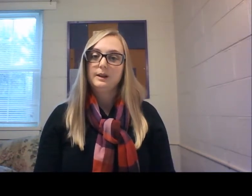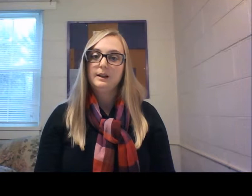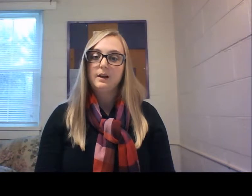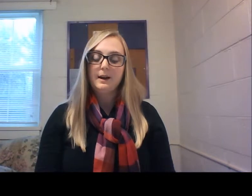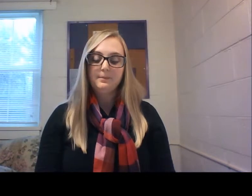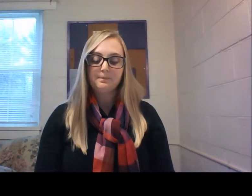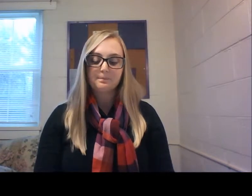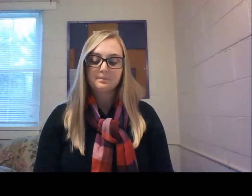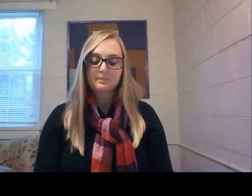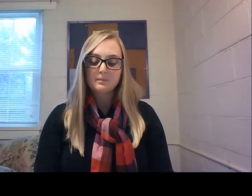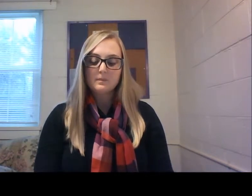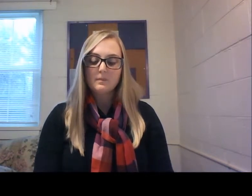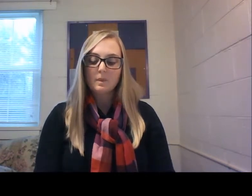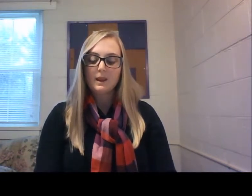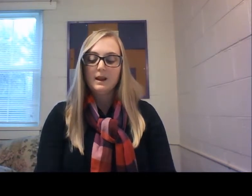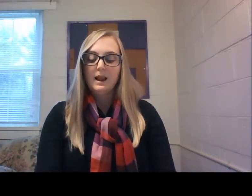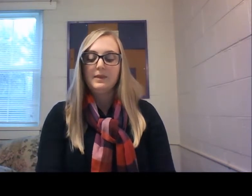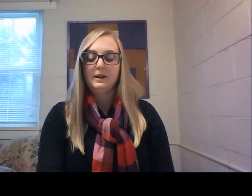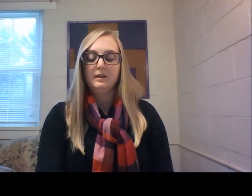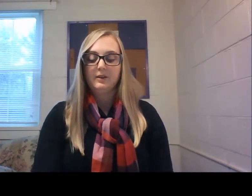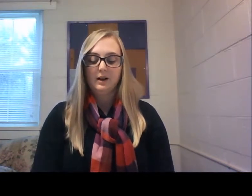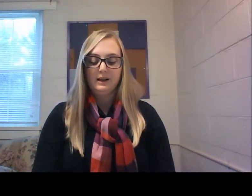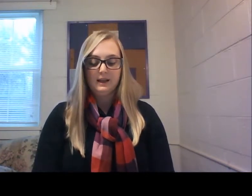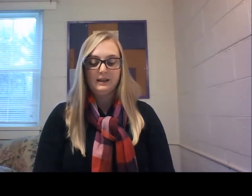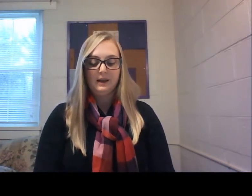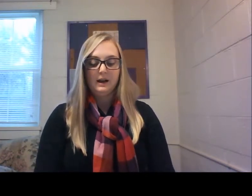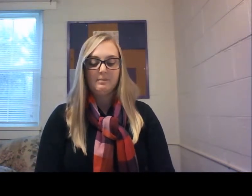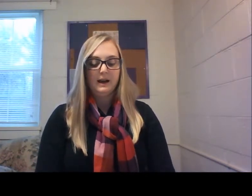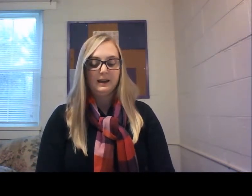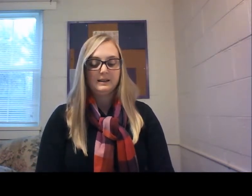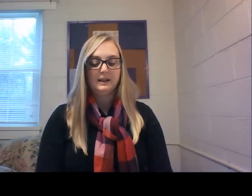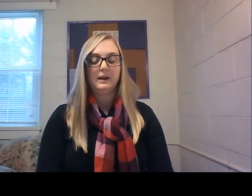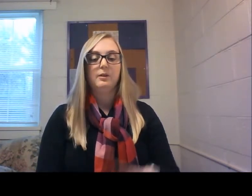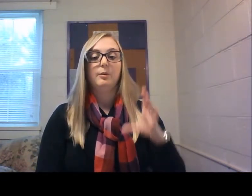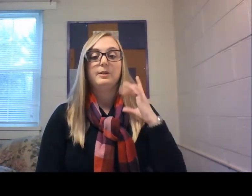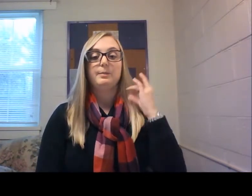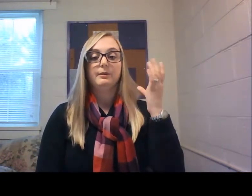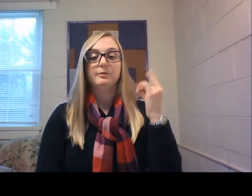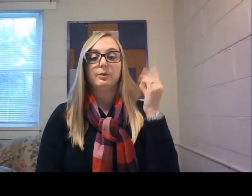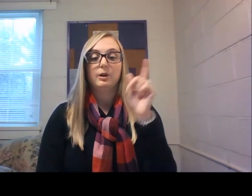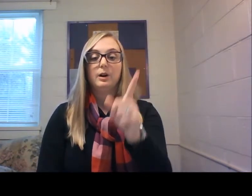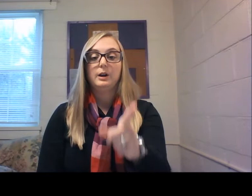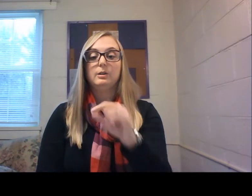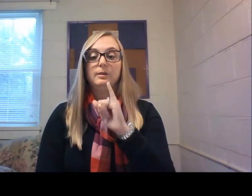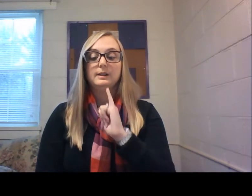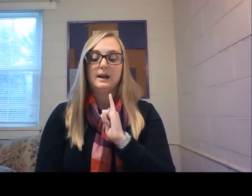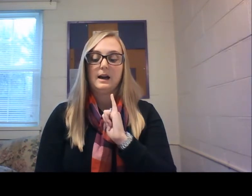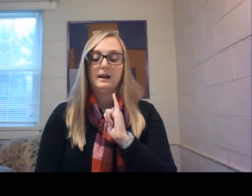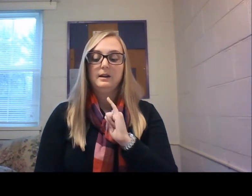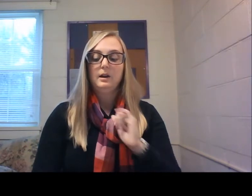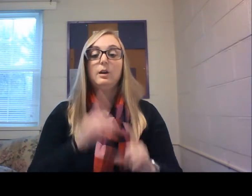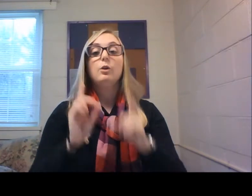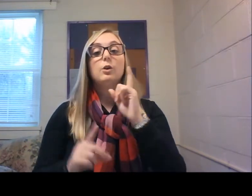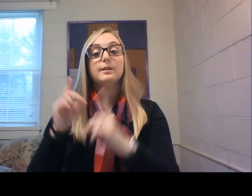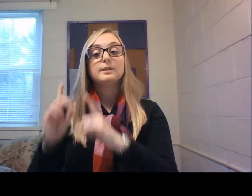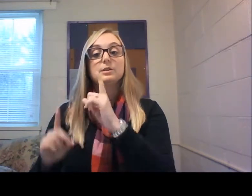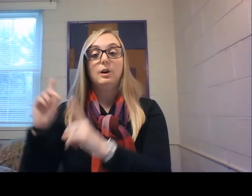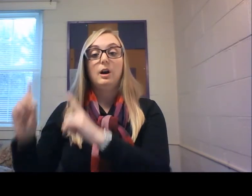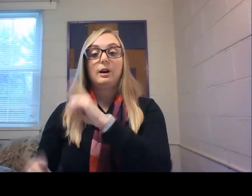reading line. And then at the very end, they come back in together with Before you and I, or the stars